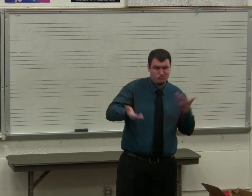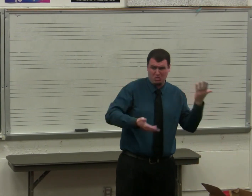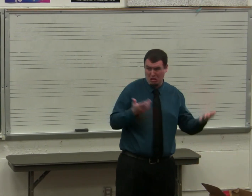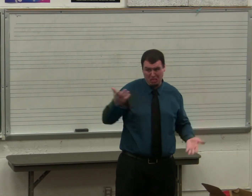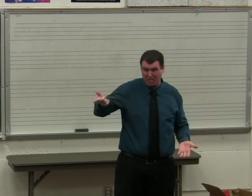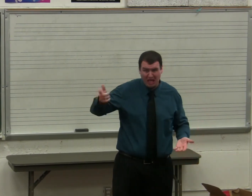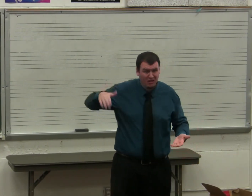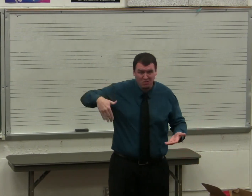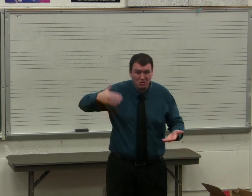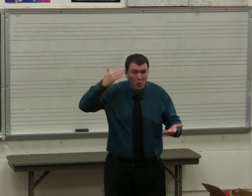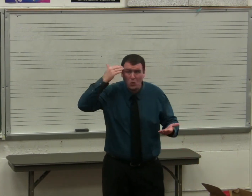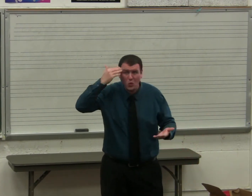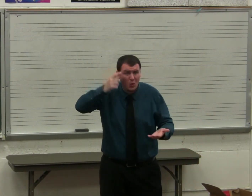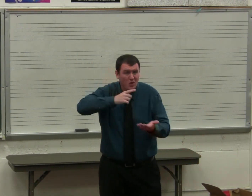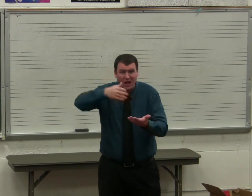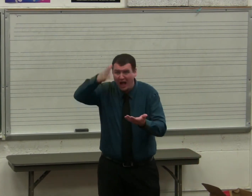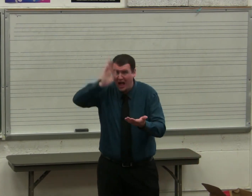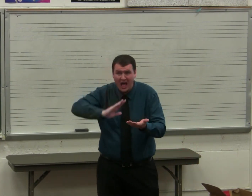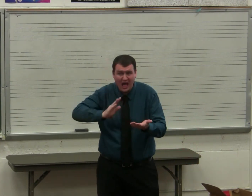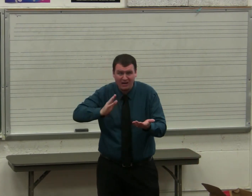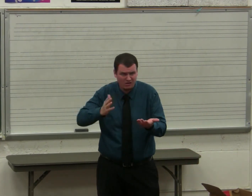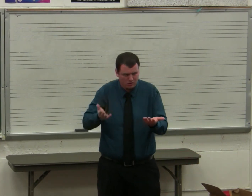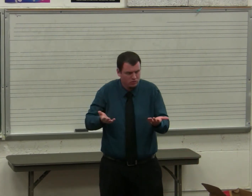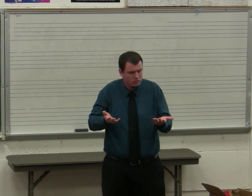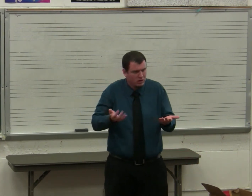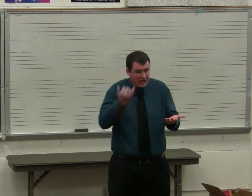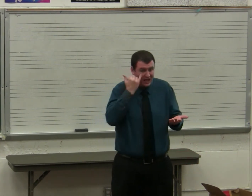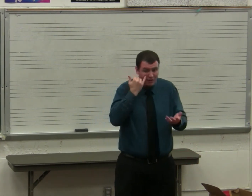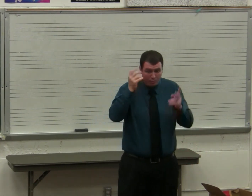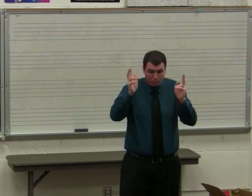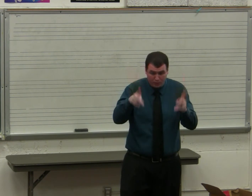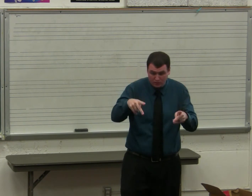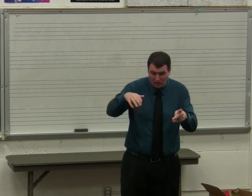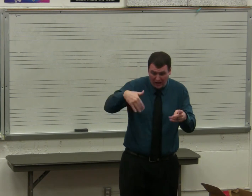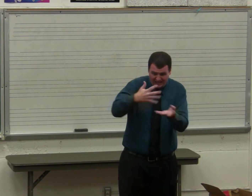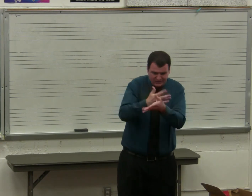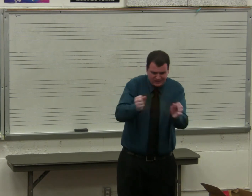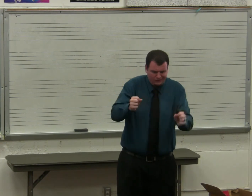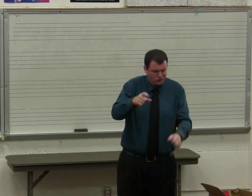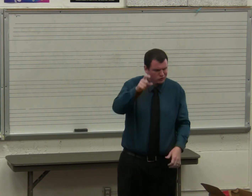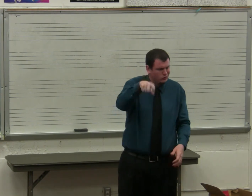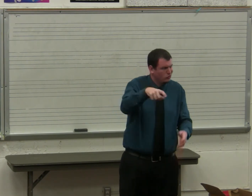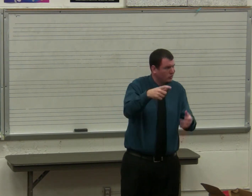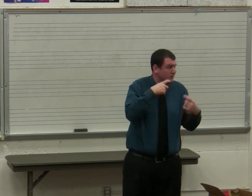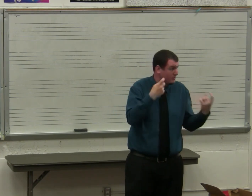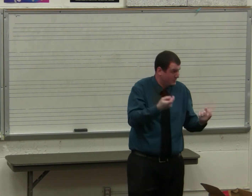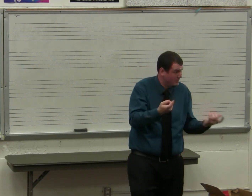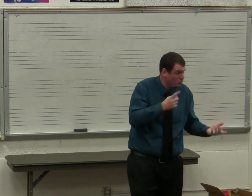just go through their everyday lives. Just, they don't know who God is.